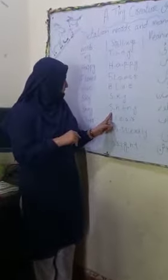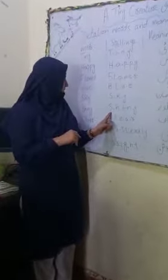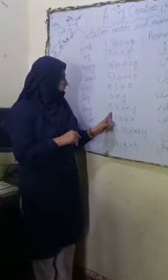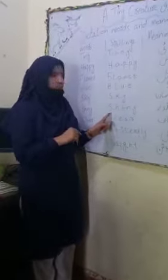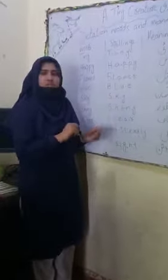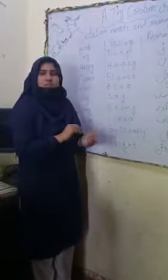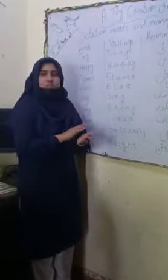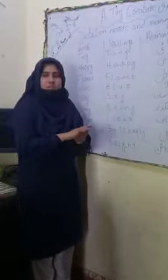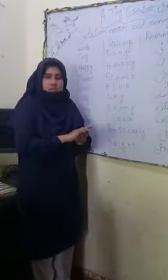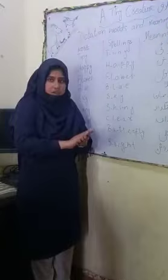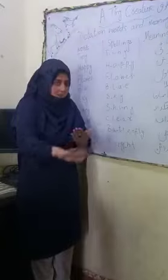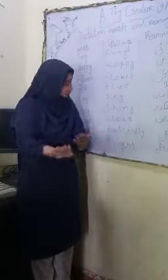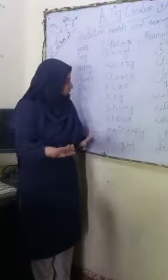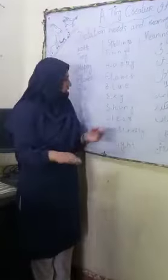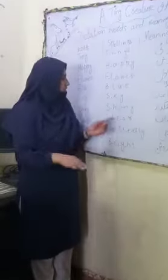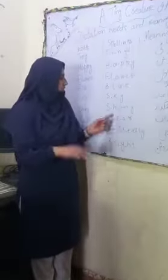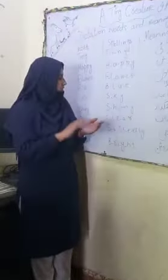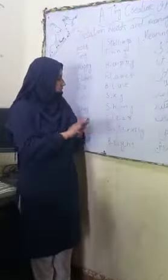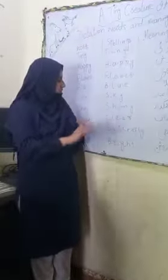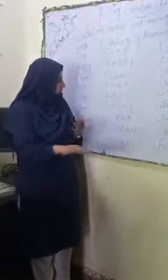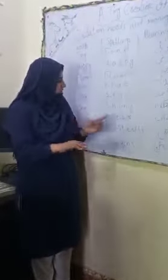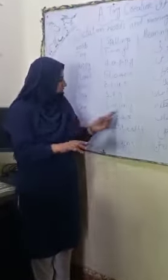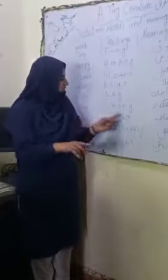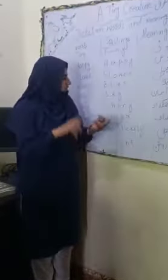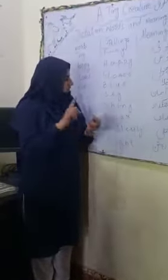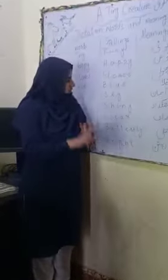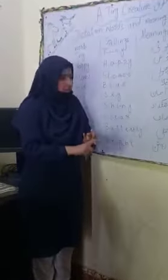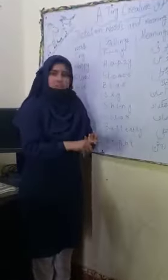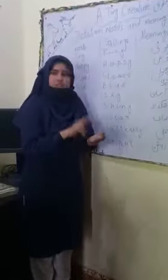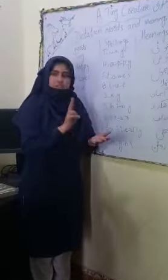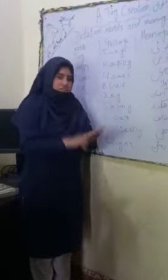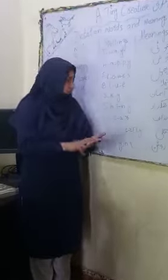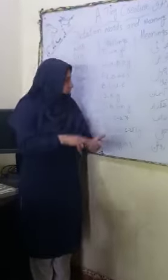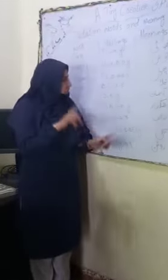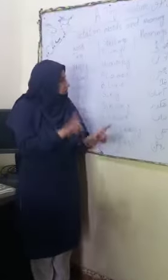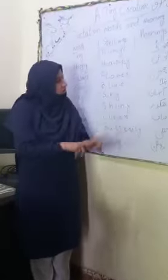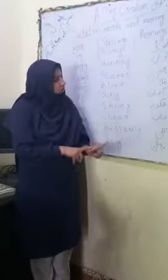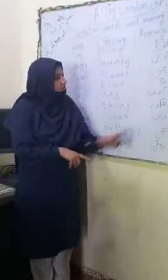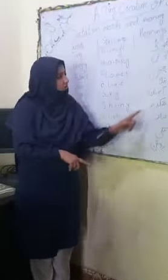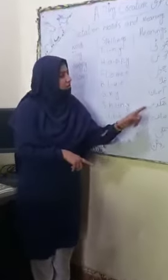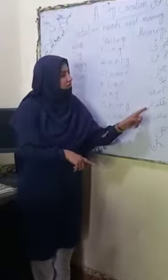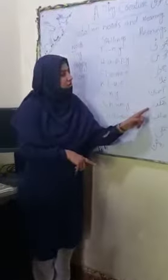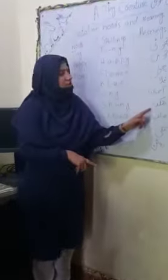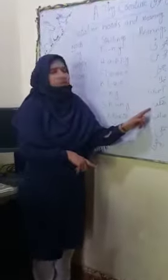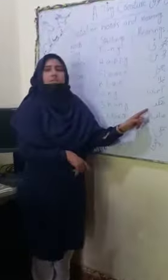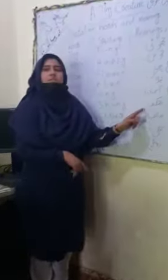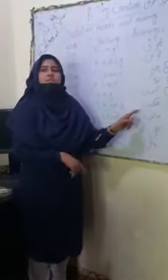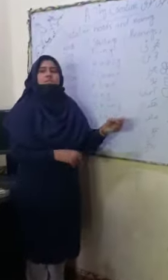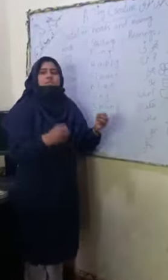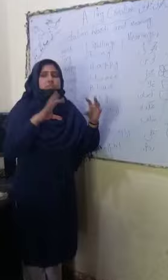S, H, I, N, Y, shiny,